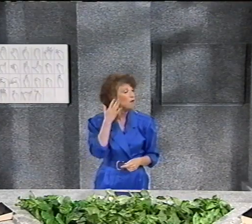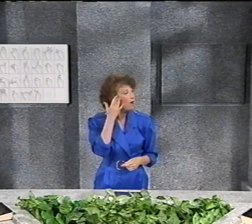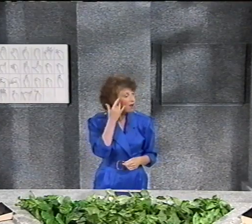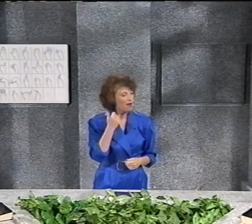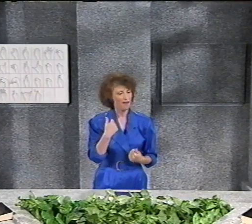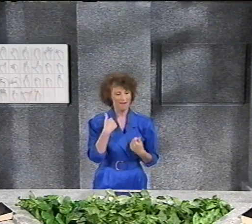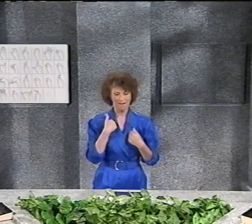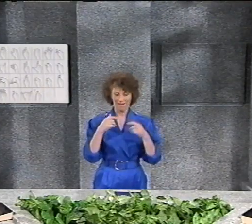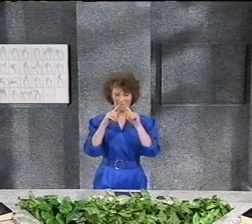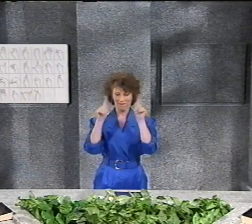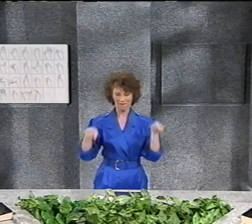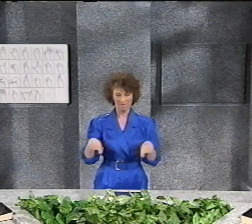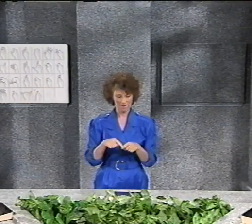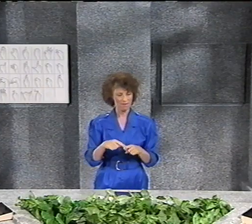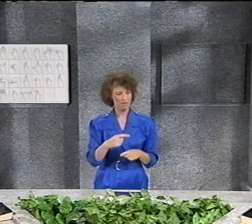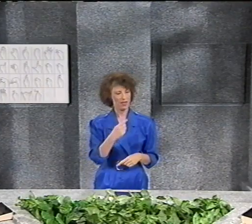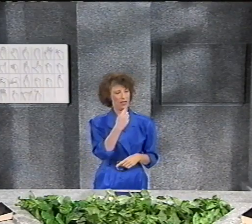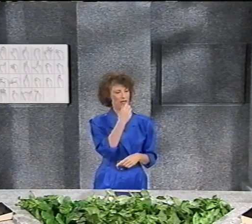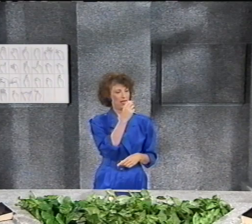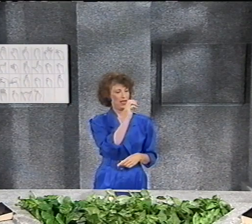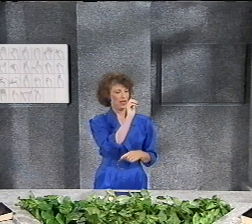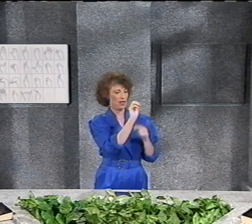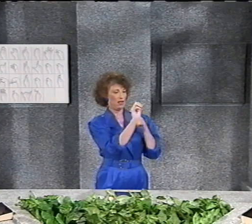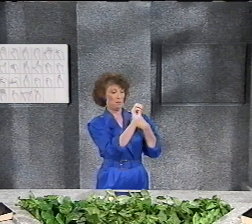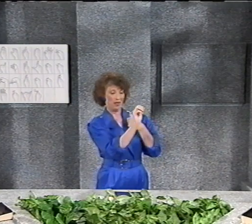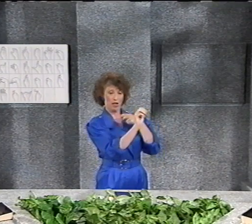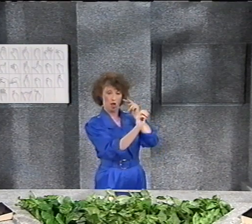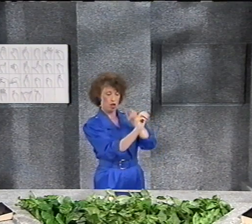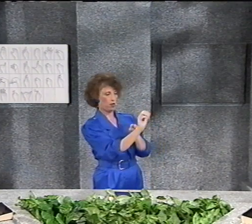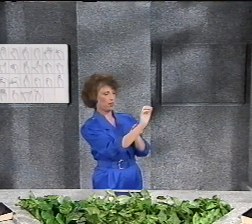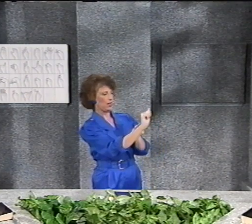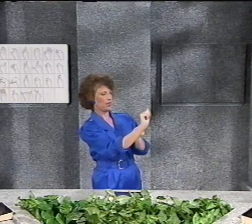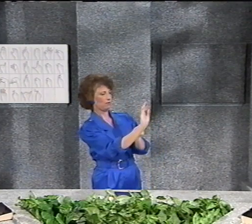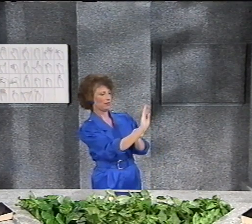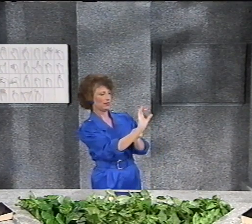looking at the back of your hand while you're spelling.